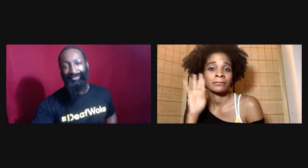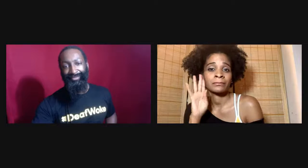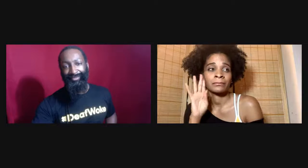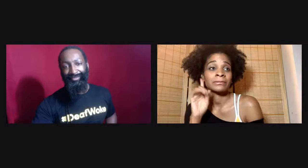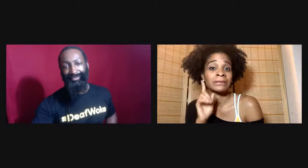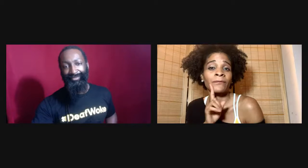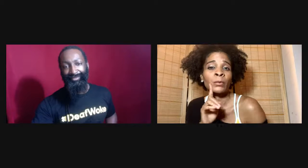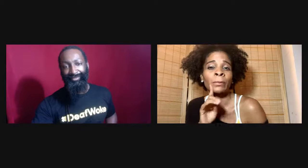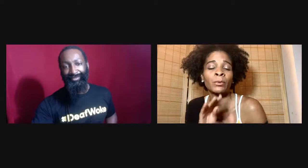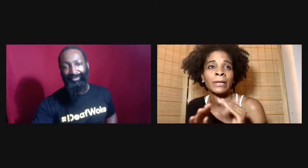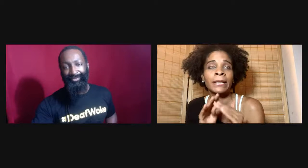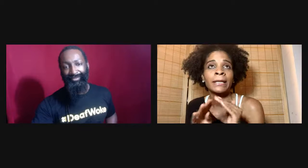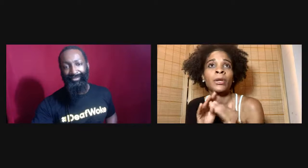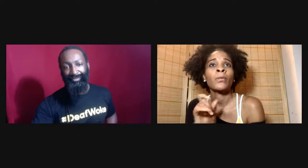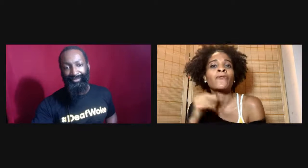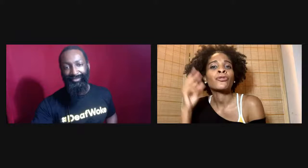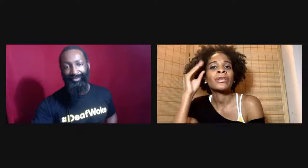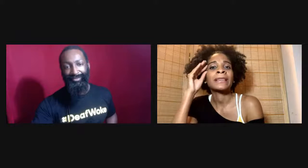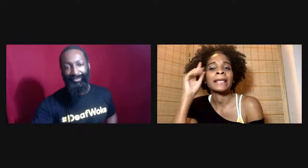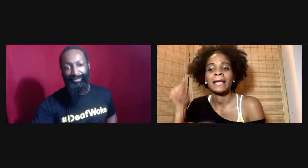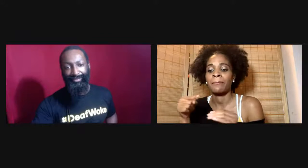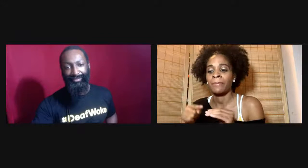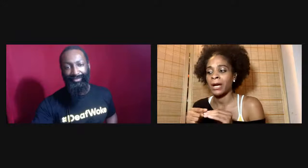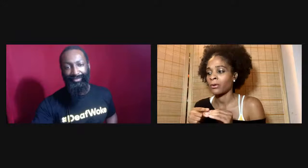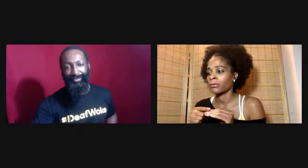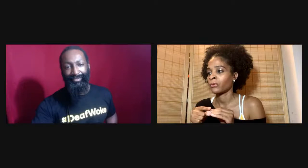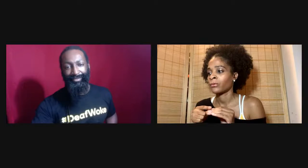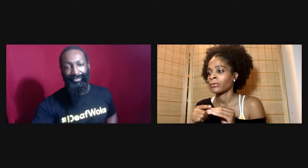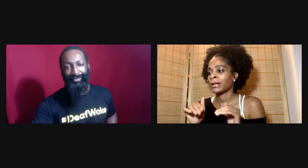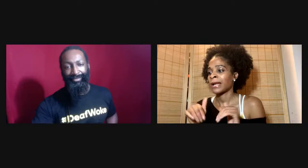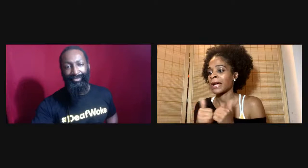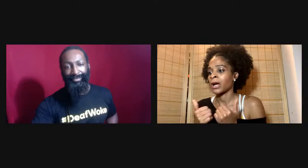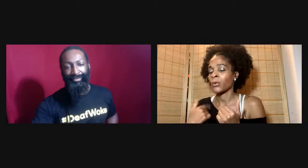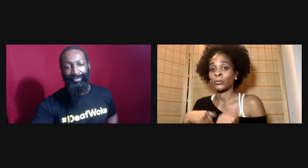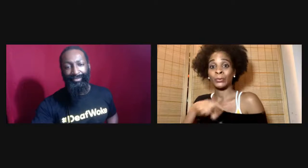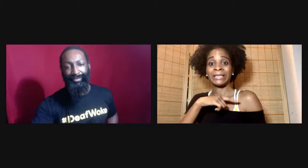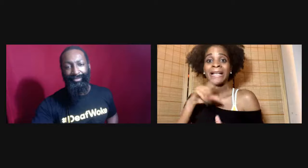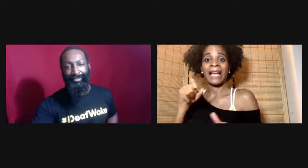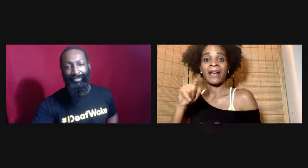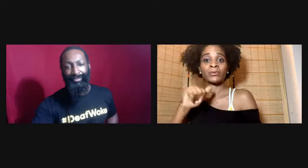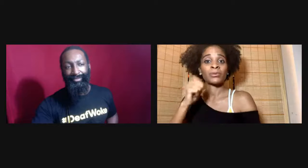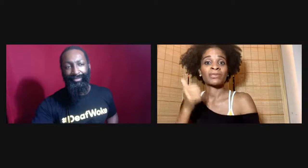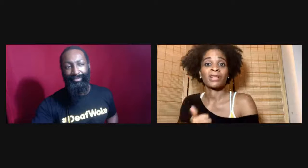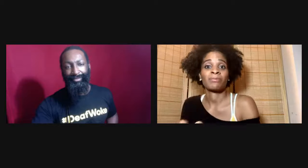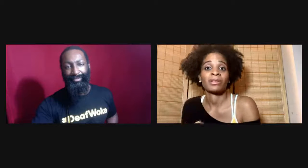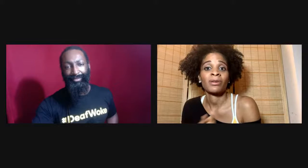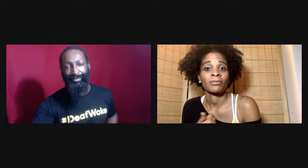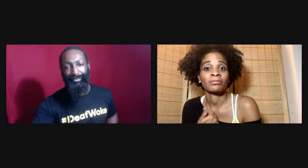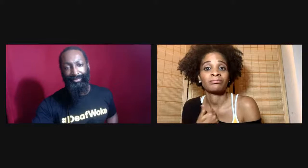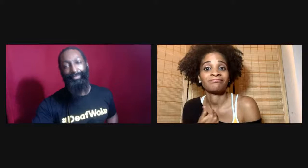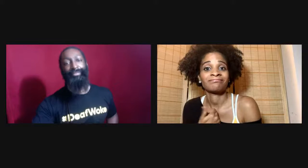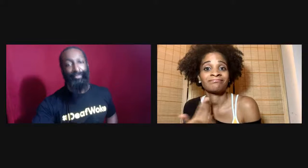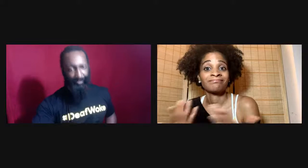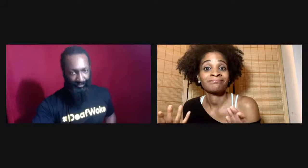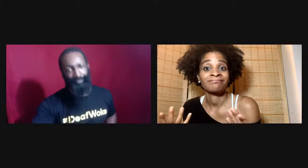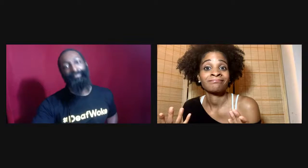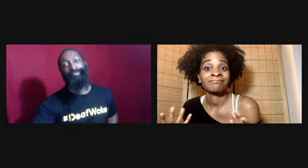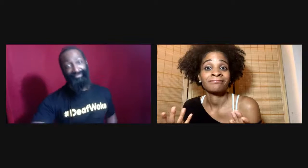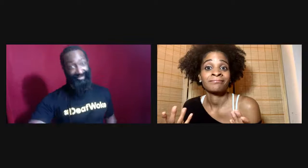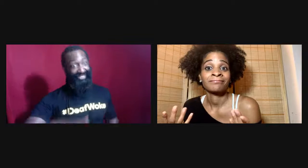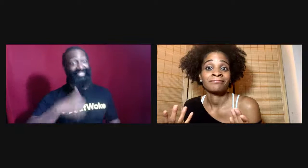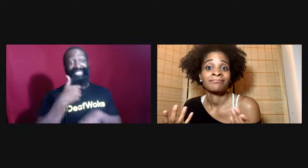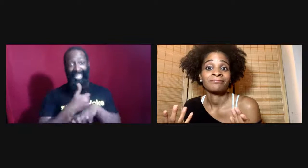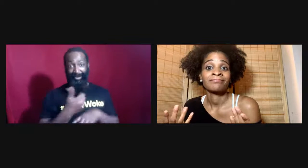In general, you know, talking about the Black deaf community, we really have to think